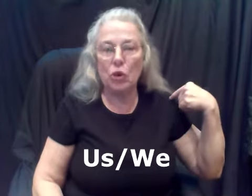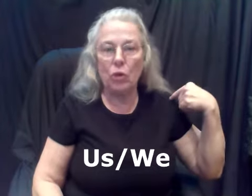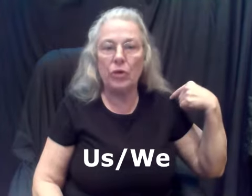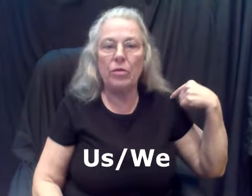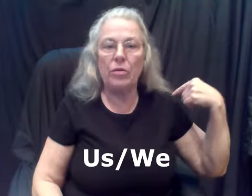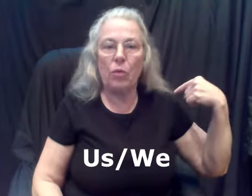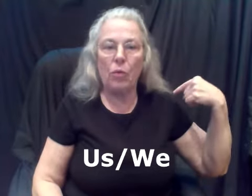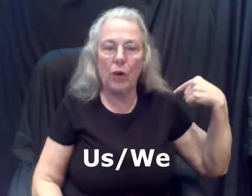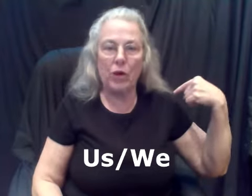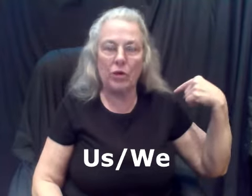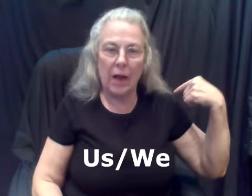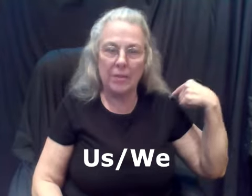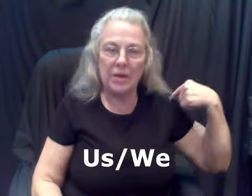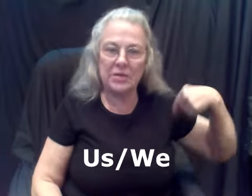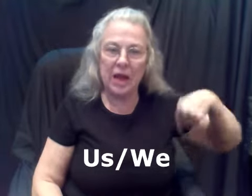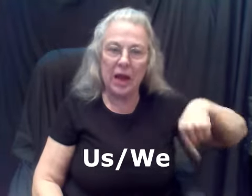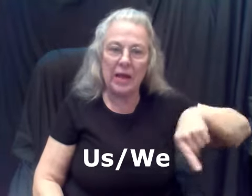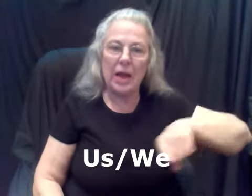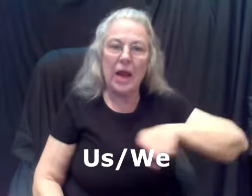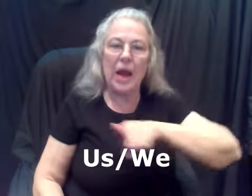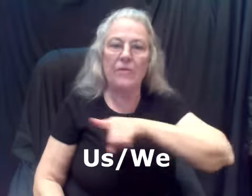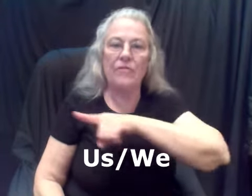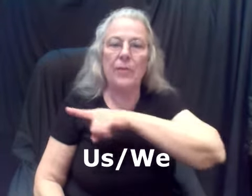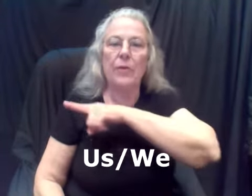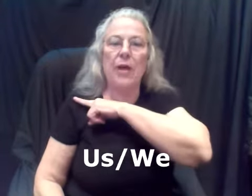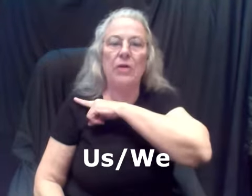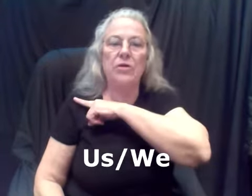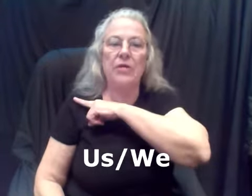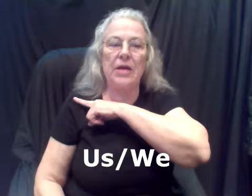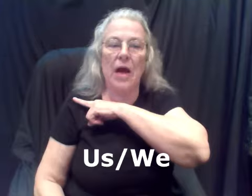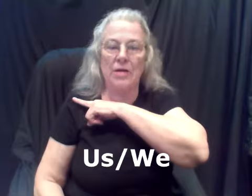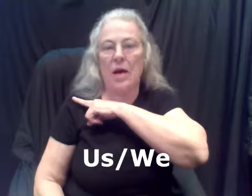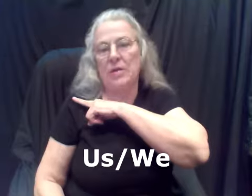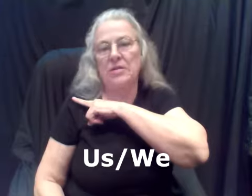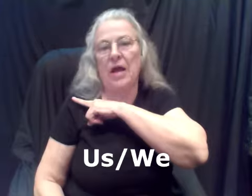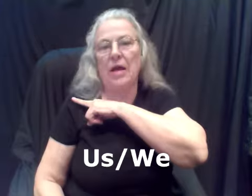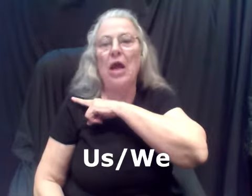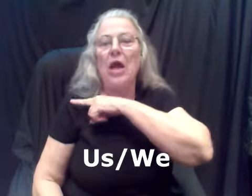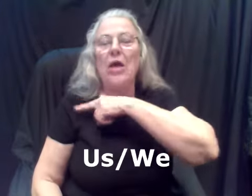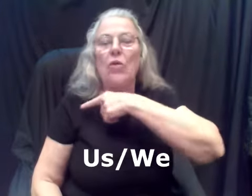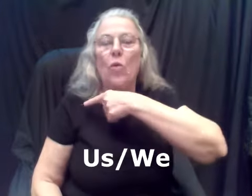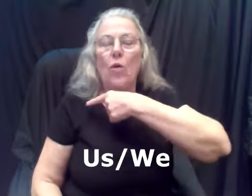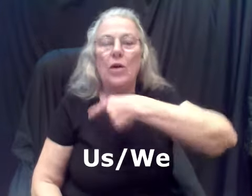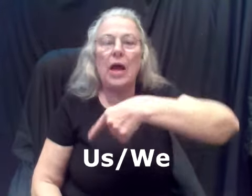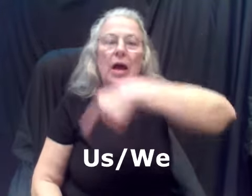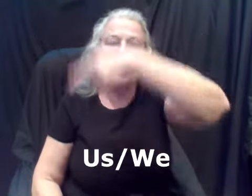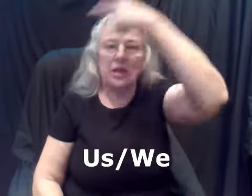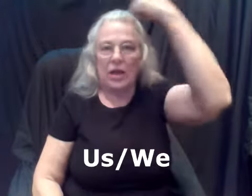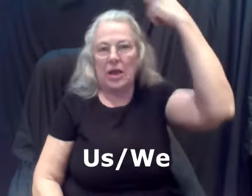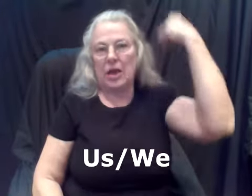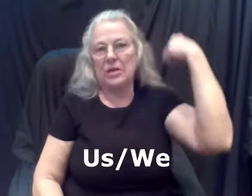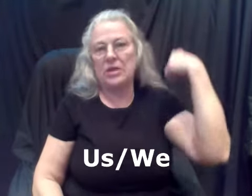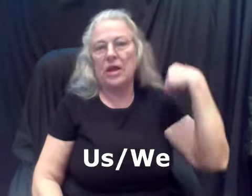shoulder, where your dominant side, and flip it around to the non-dominant side. The word us is like